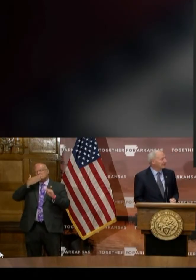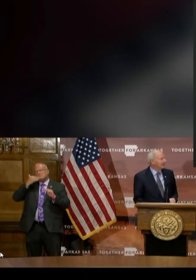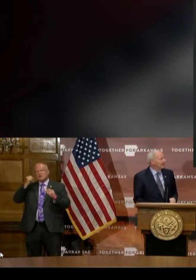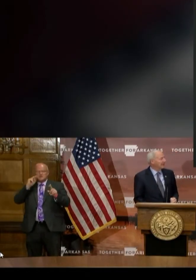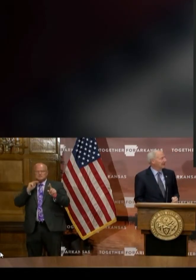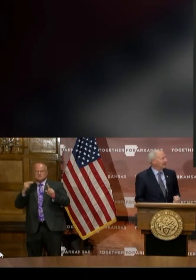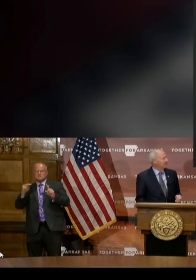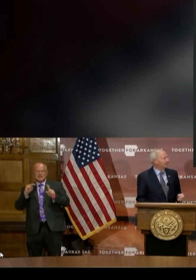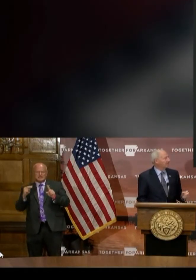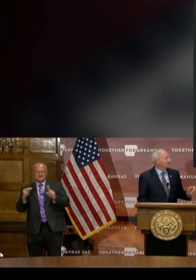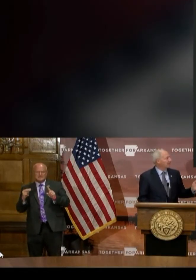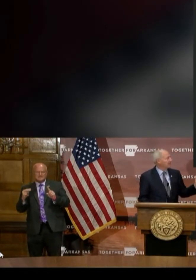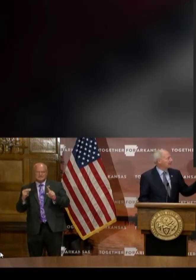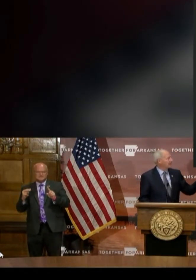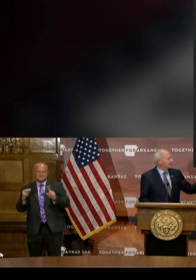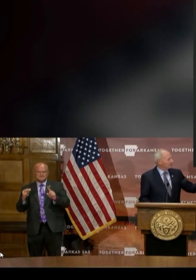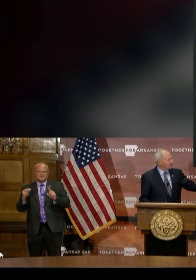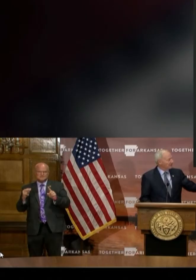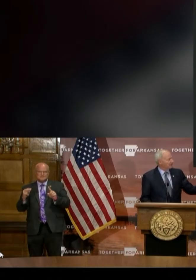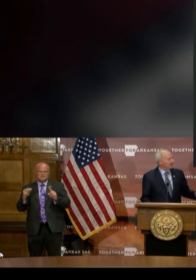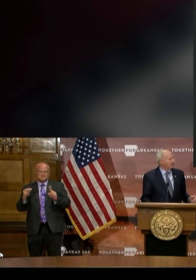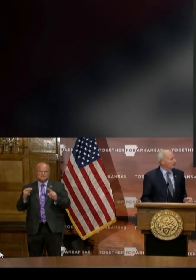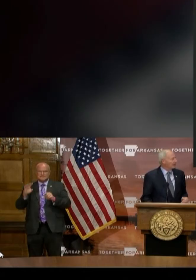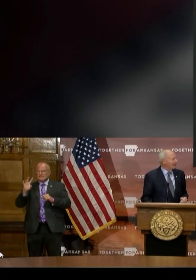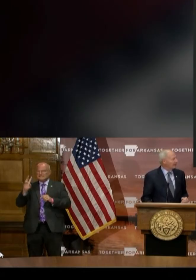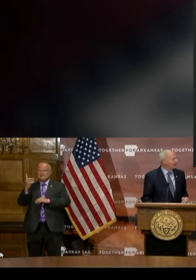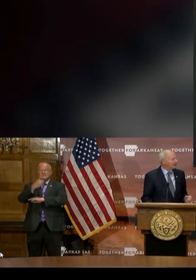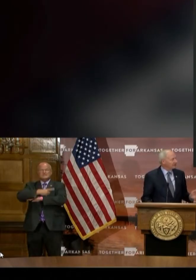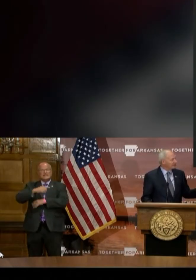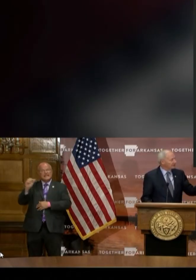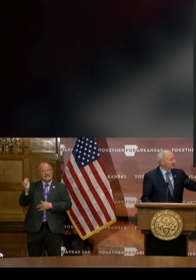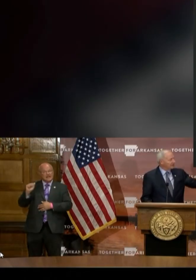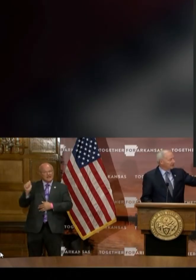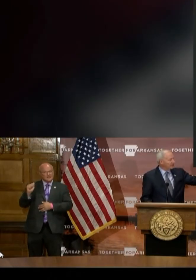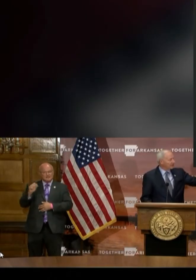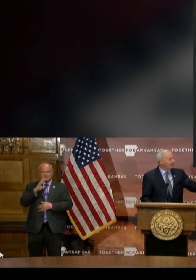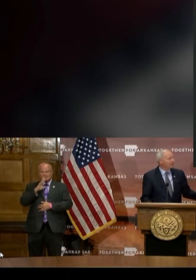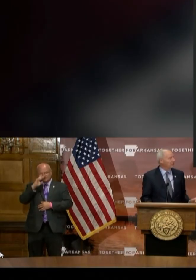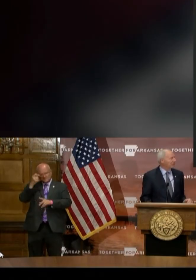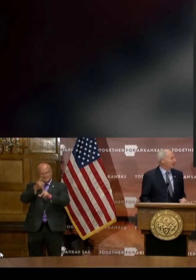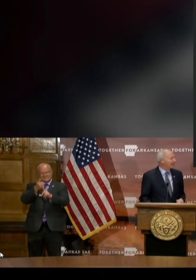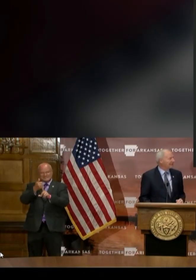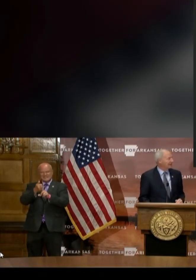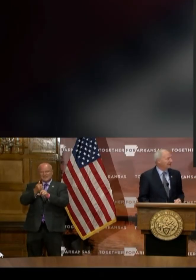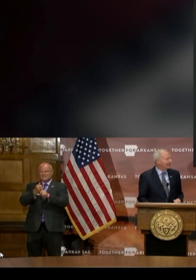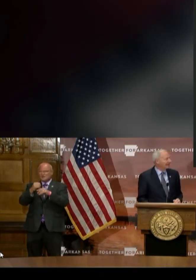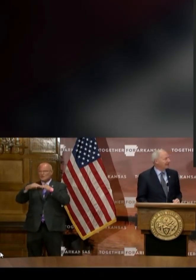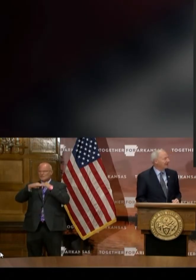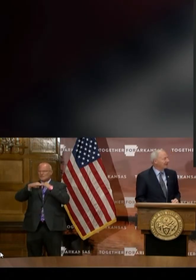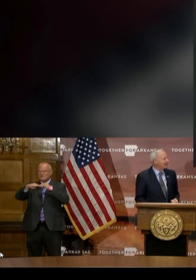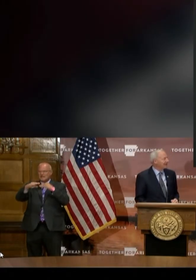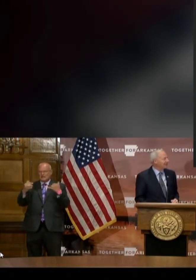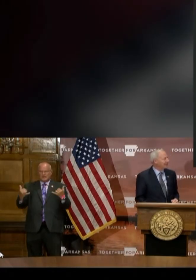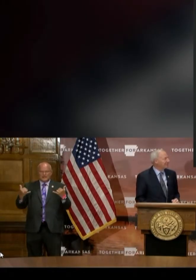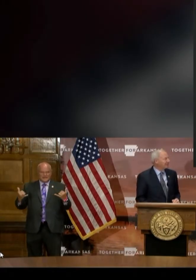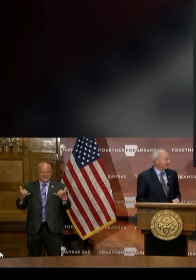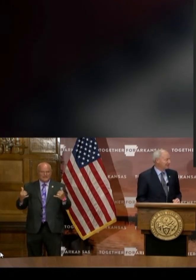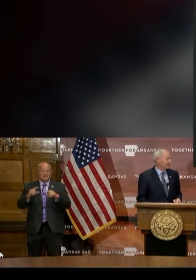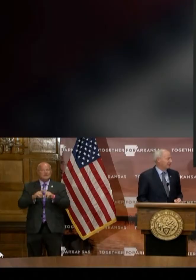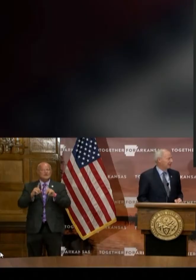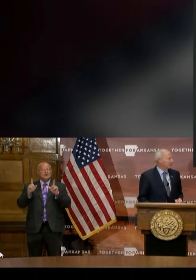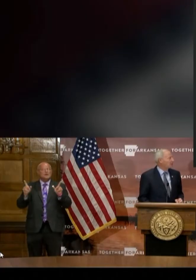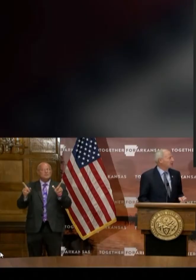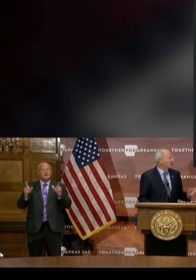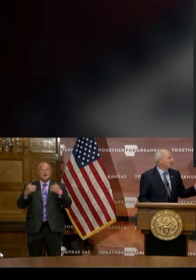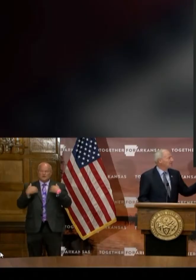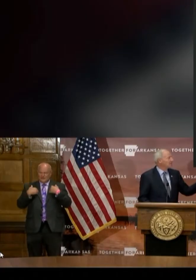perspective. The 7-day rolling average, it speaks for itself. We're flat right now, but